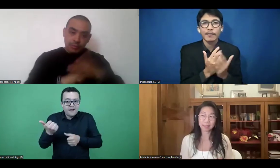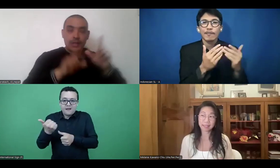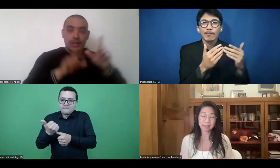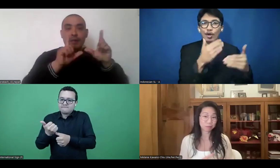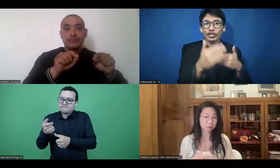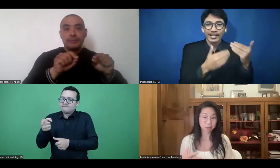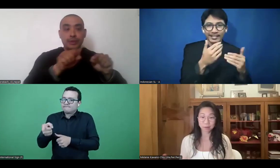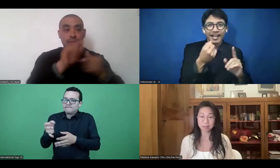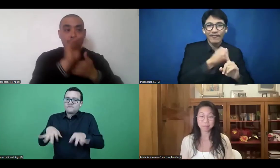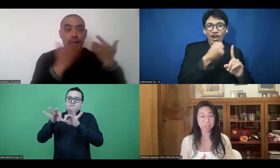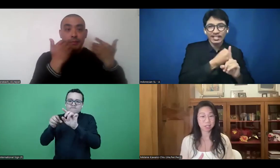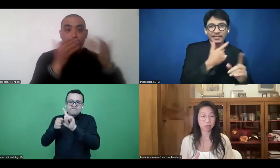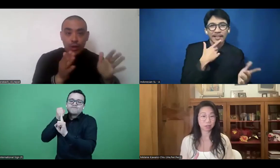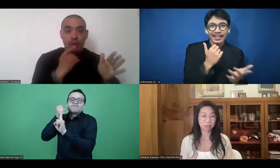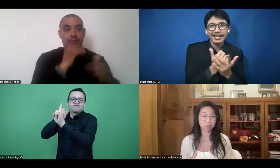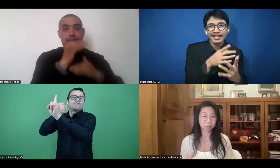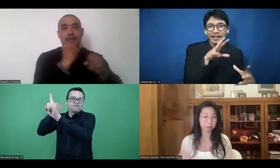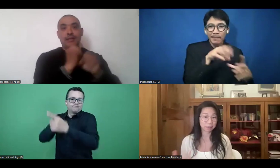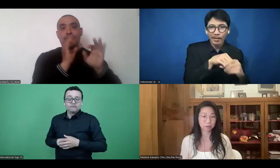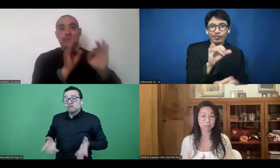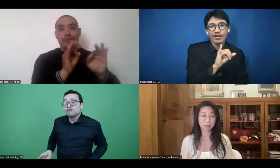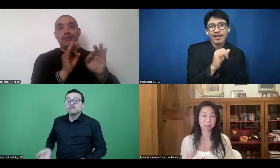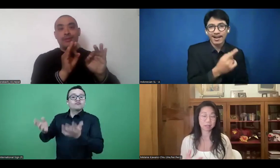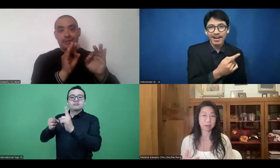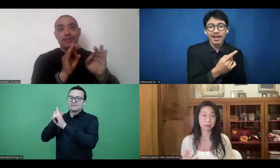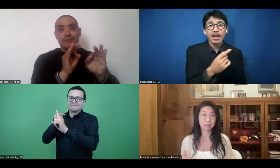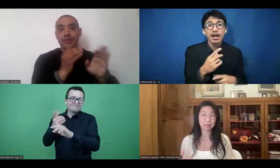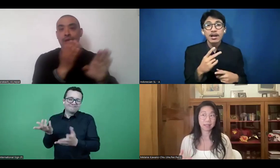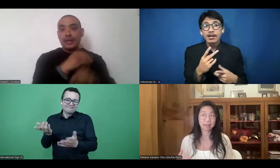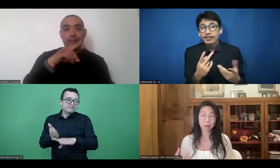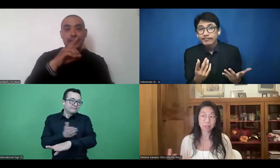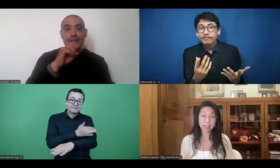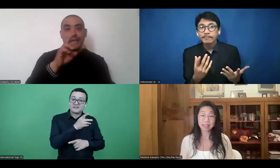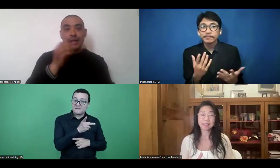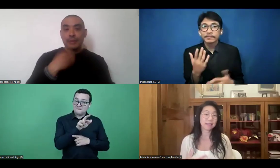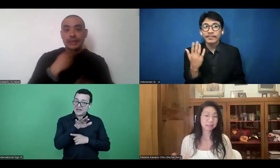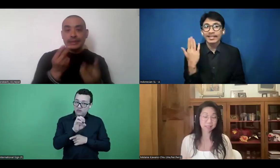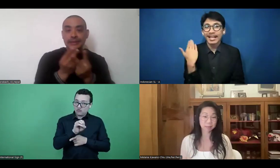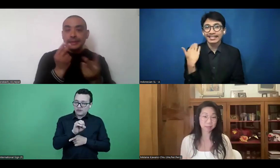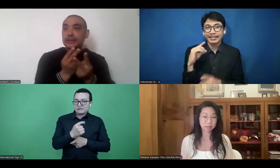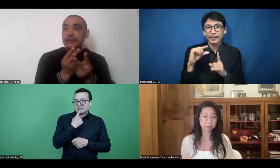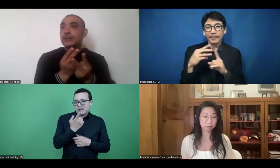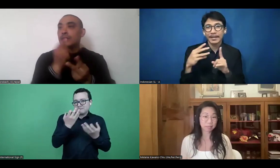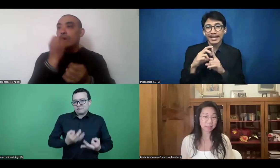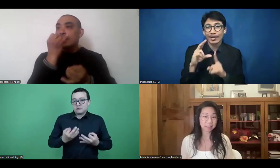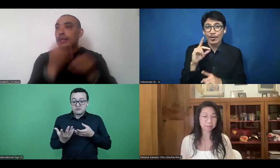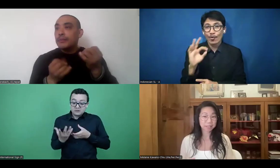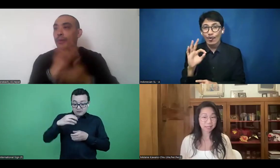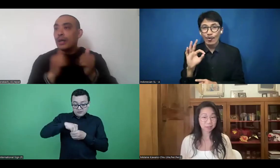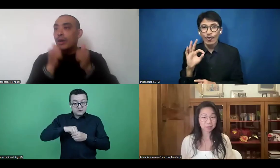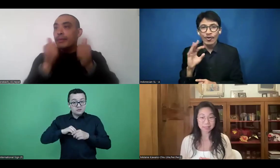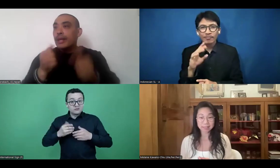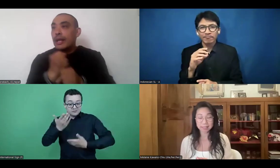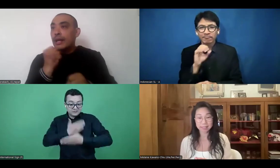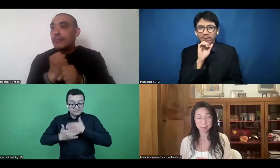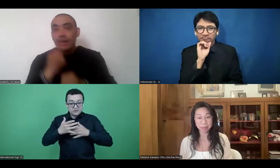growing in what Miro had mentioned earlier and what Pedro had talked about, that within the disability movement,